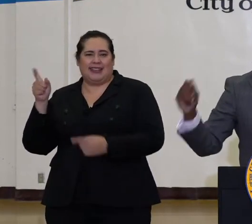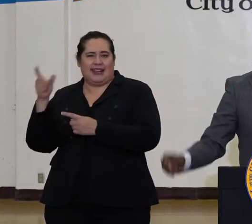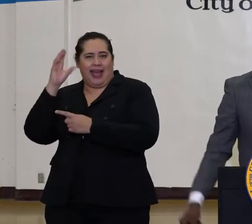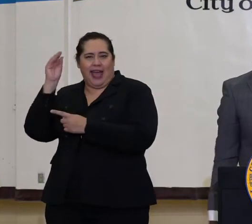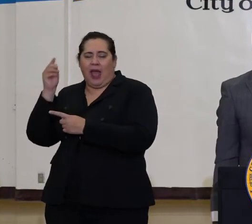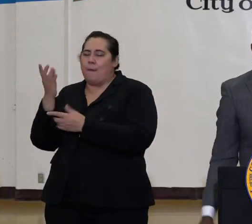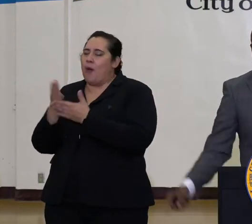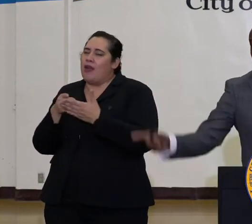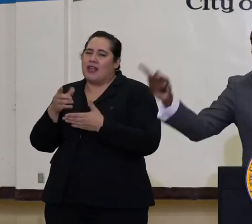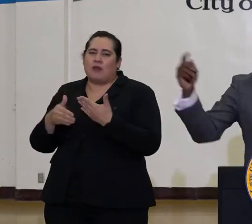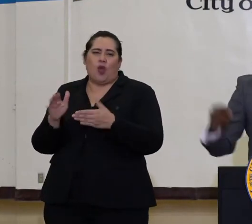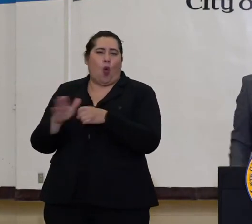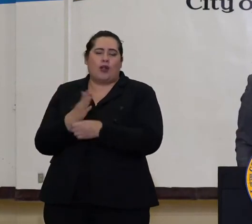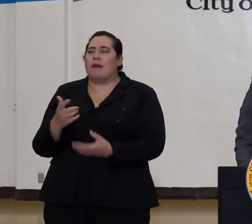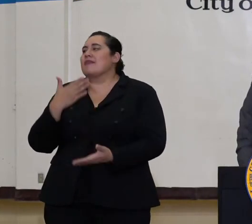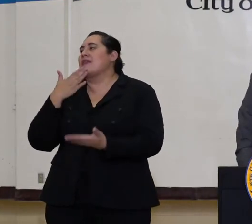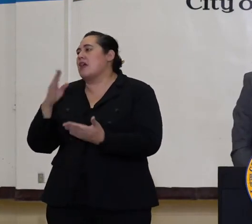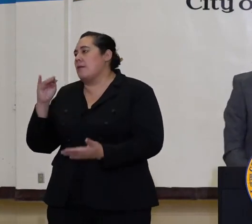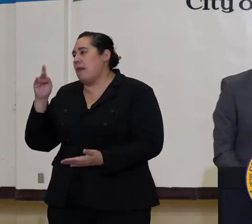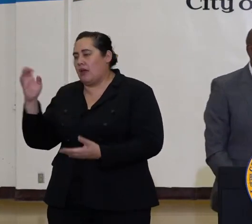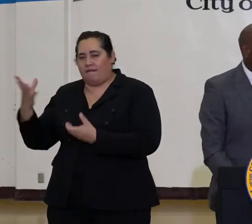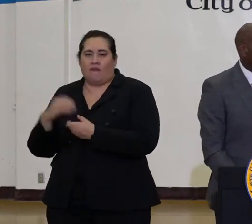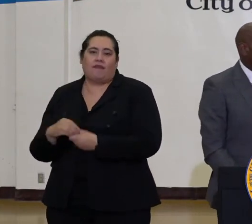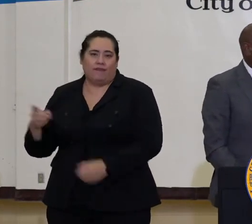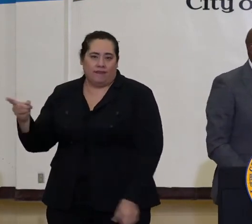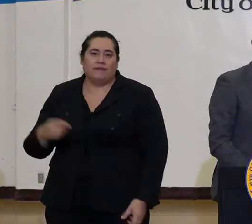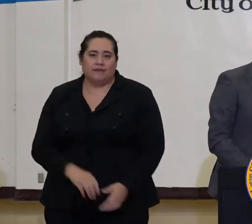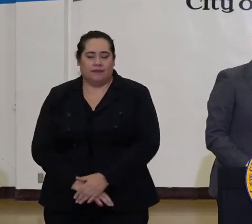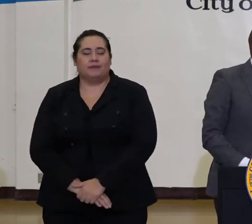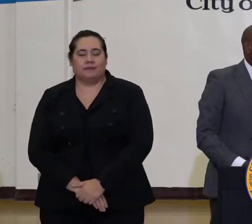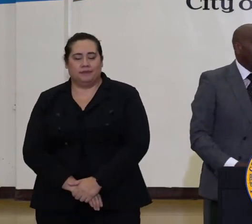this process all the way through. So thank you, Mike, for your involvement